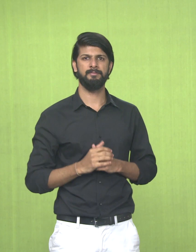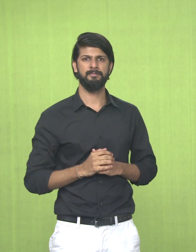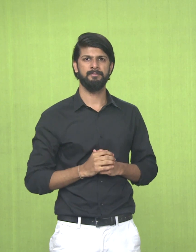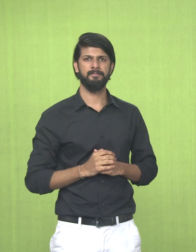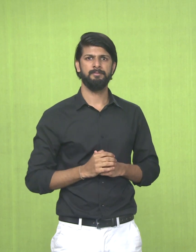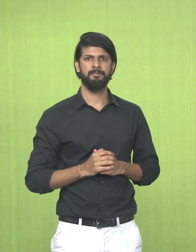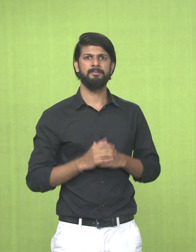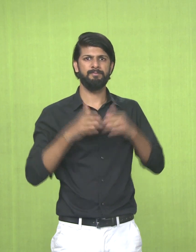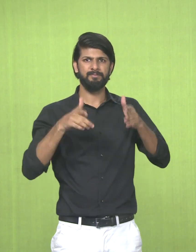age.